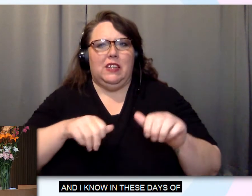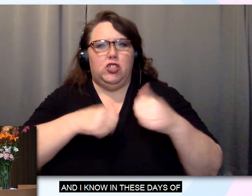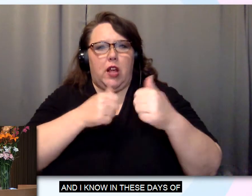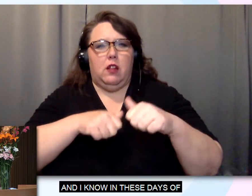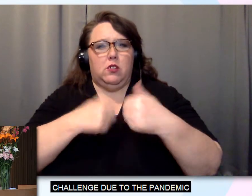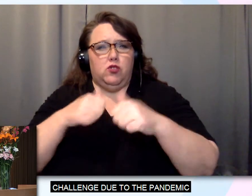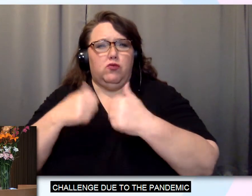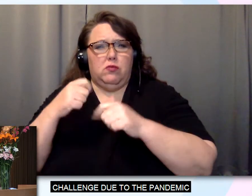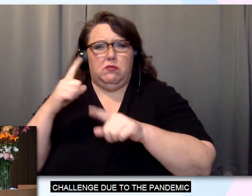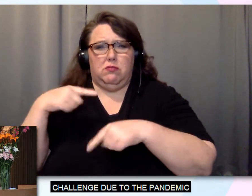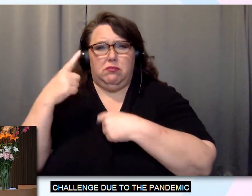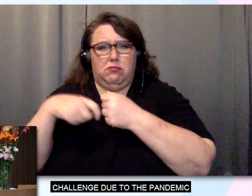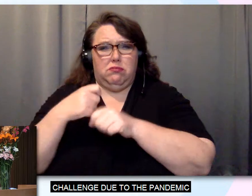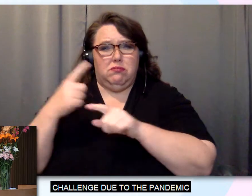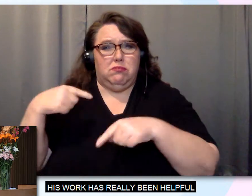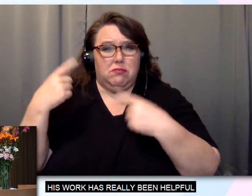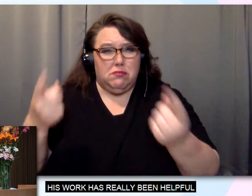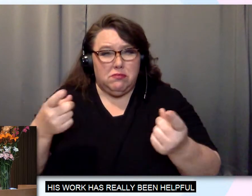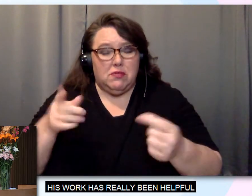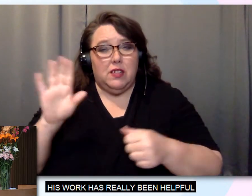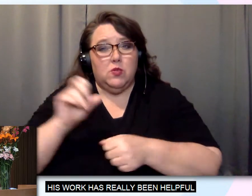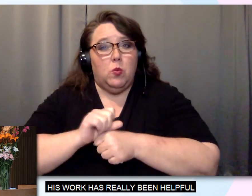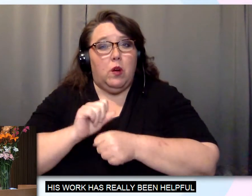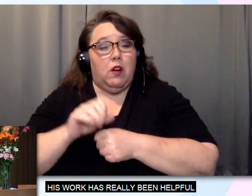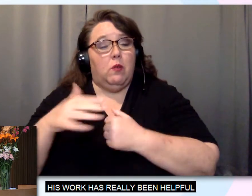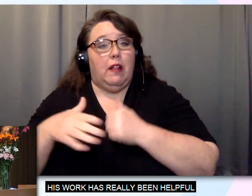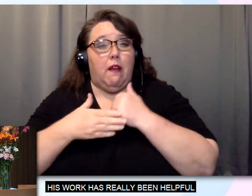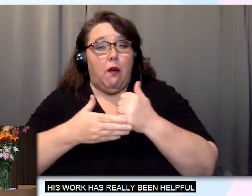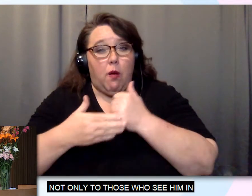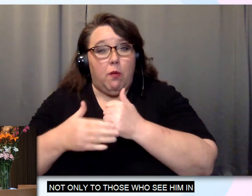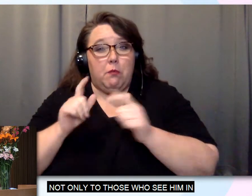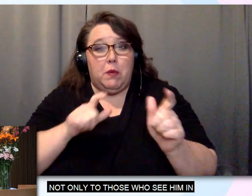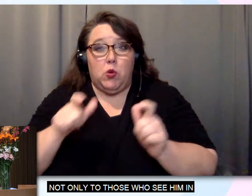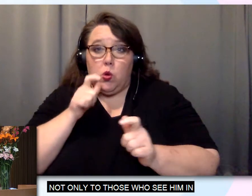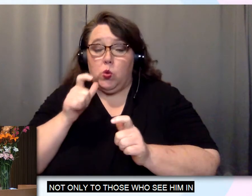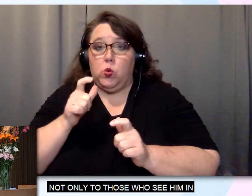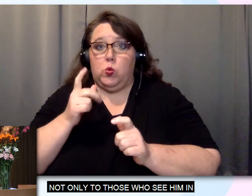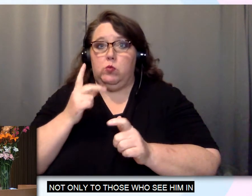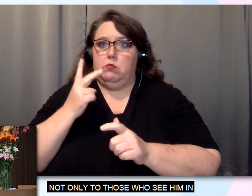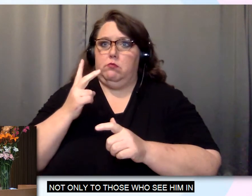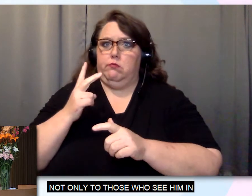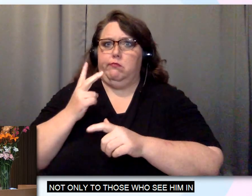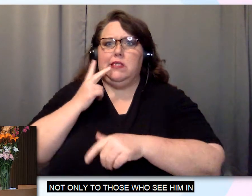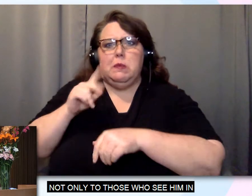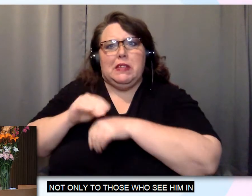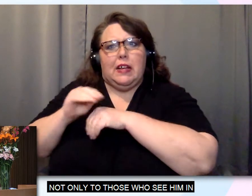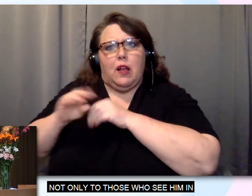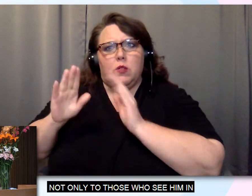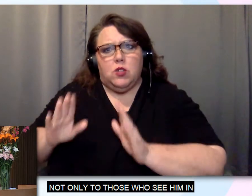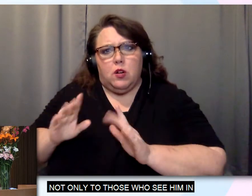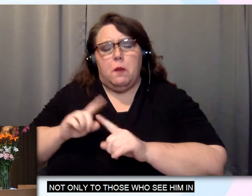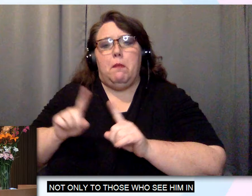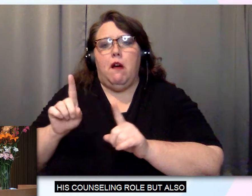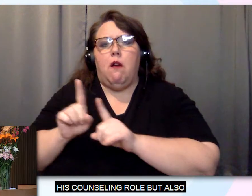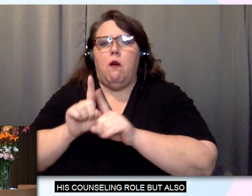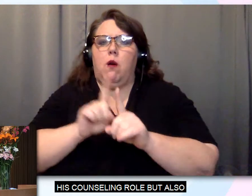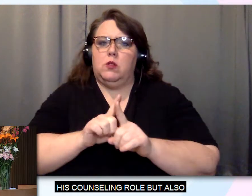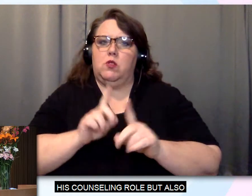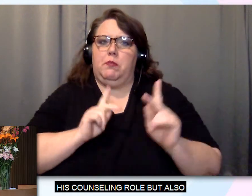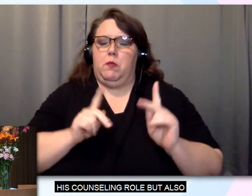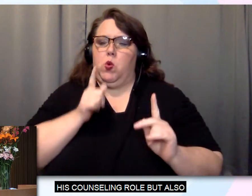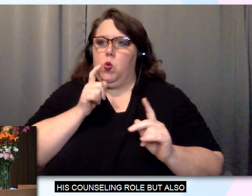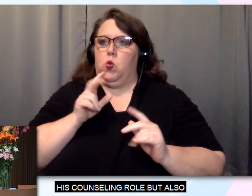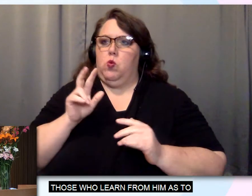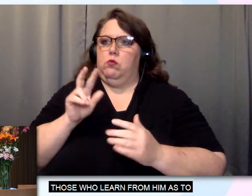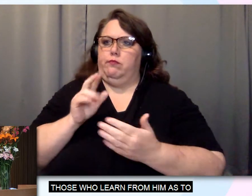to the pandemic, his work has really been helpful, not only to those who see him in his counseling role, but